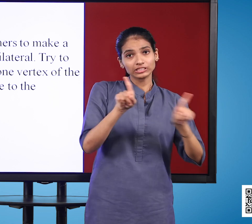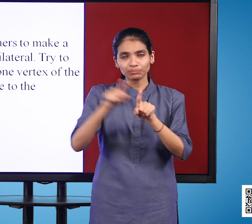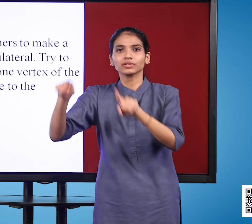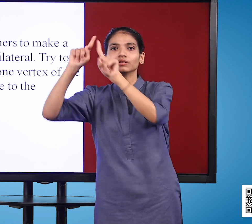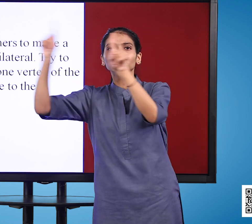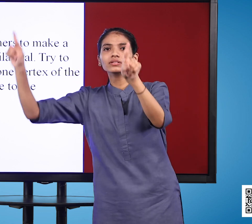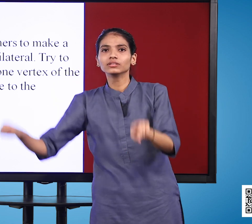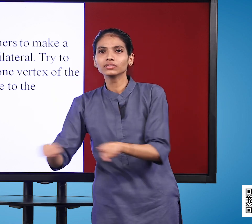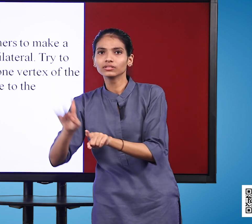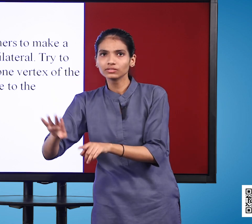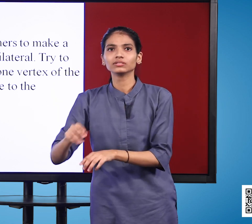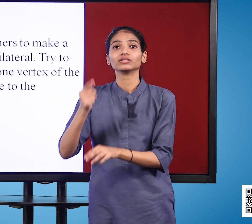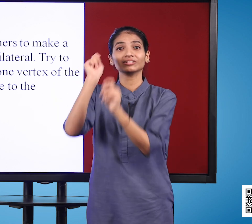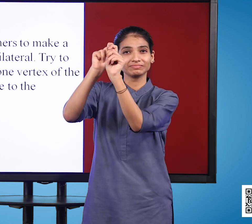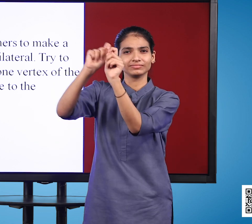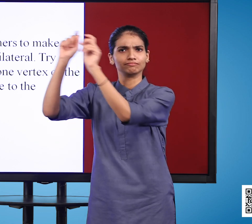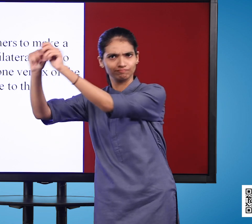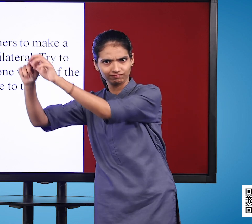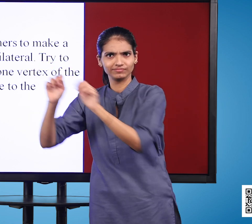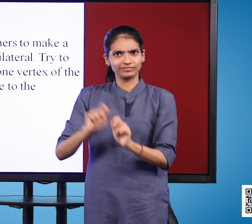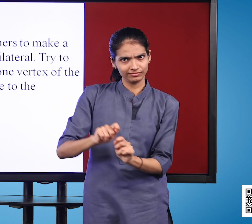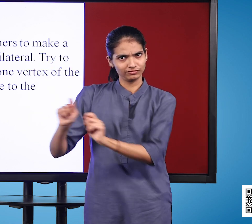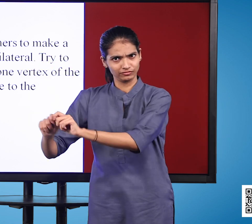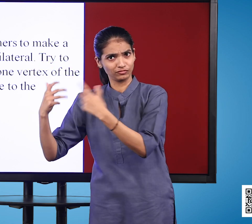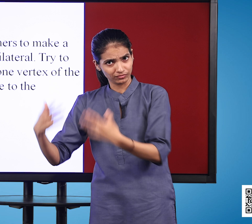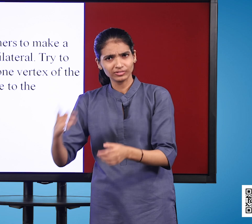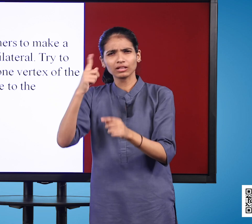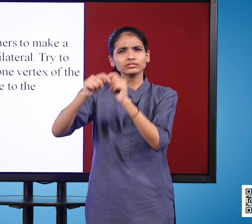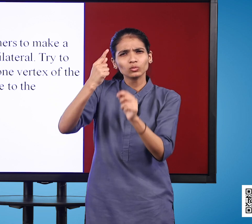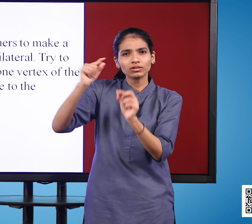Try to push inward at any one vertex of the triangle.